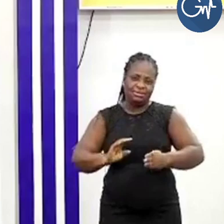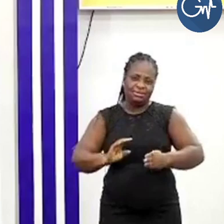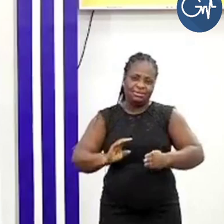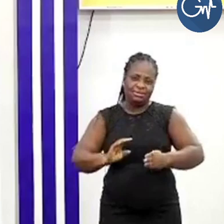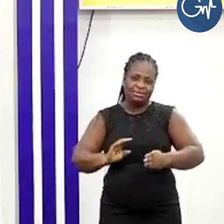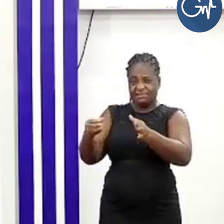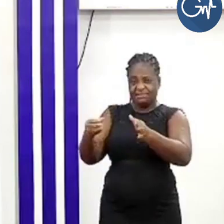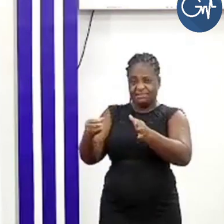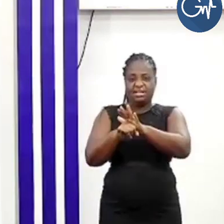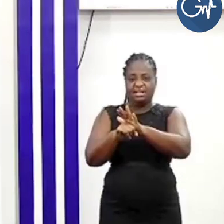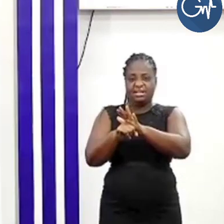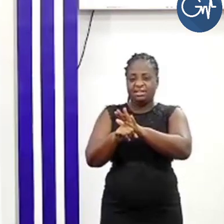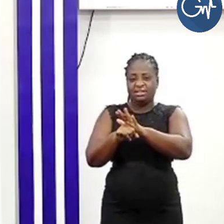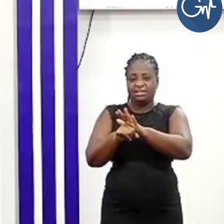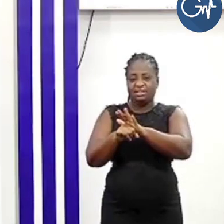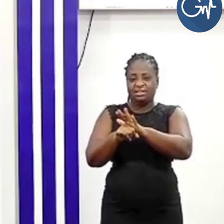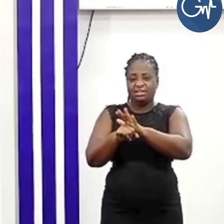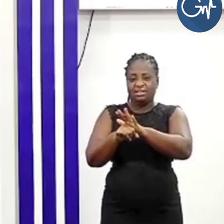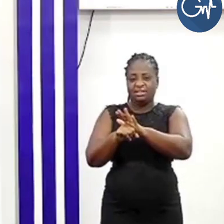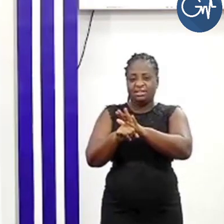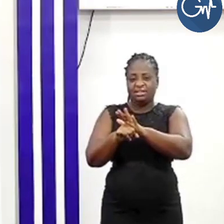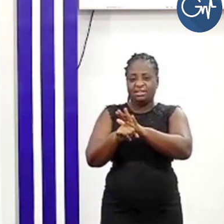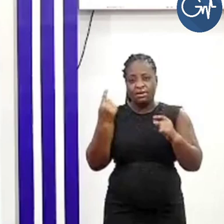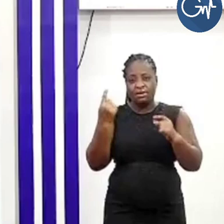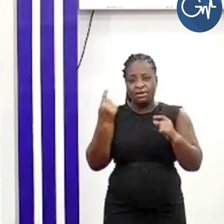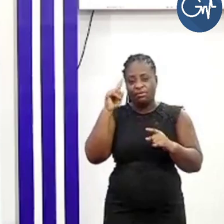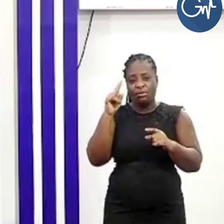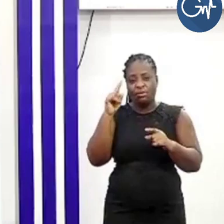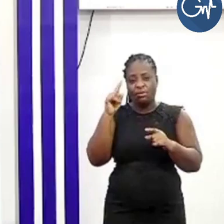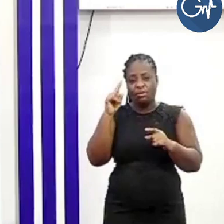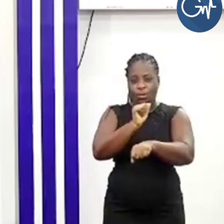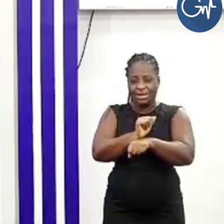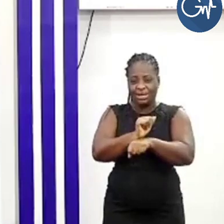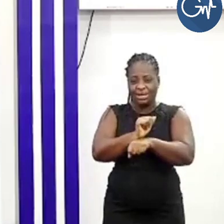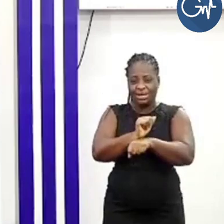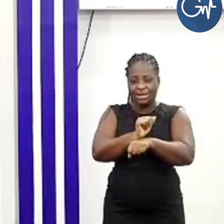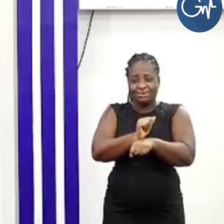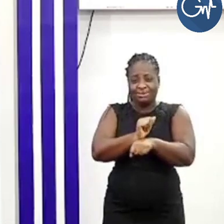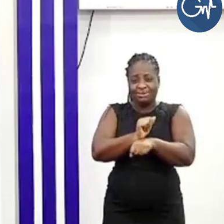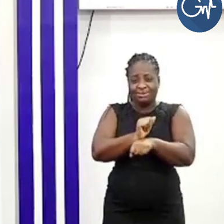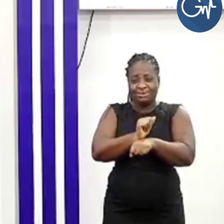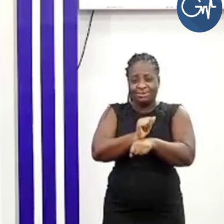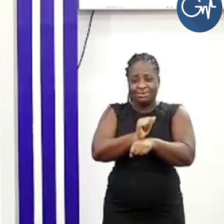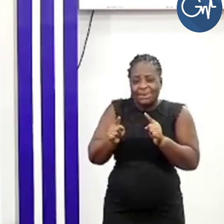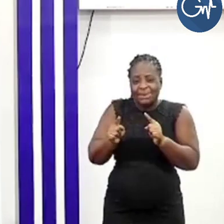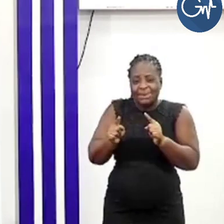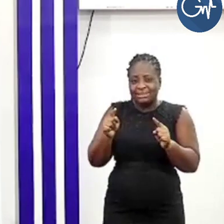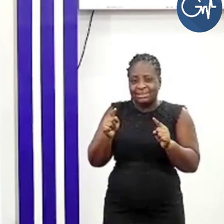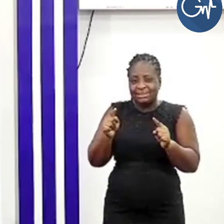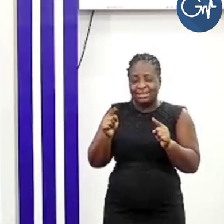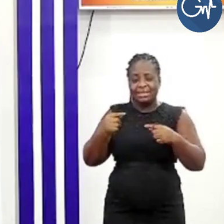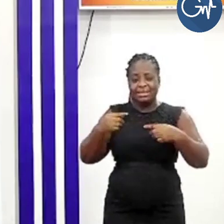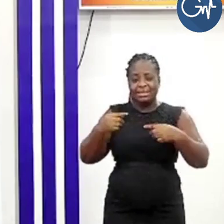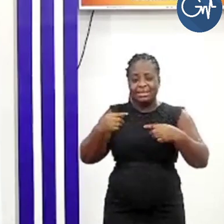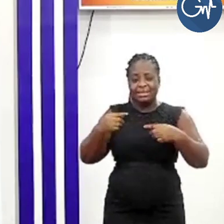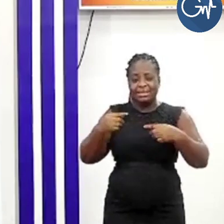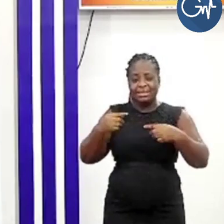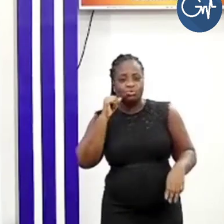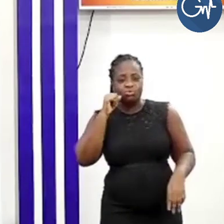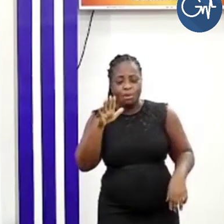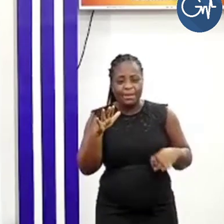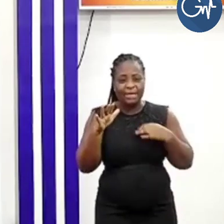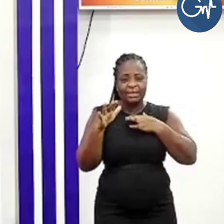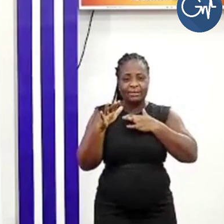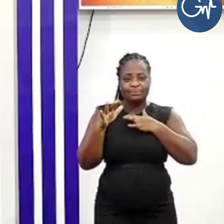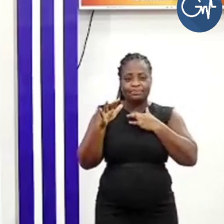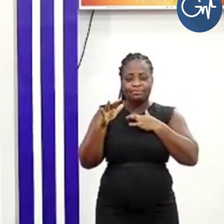and so on for the administration of the sector. But in terms of the players themselves, I'm talking about the market women, talking